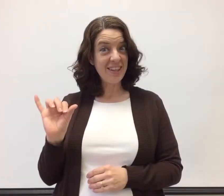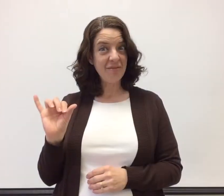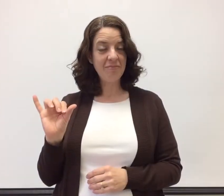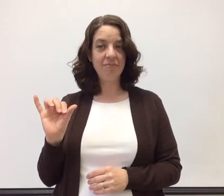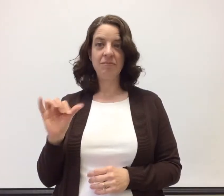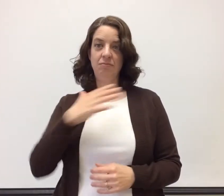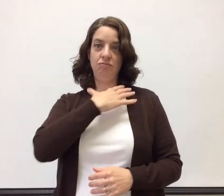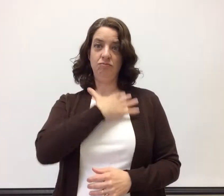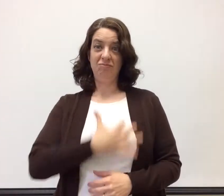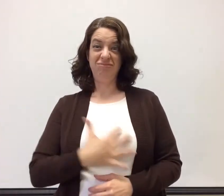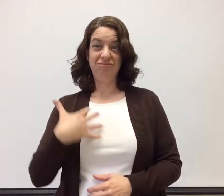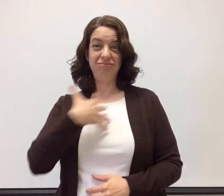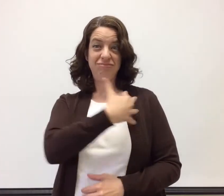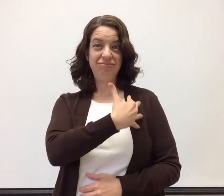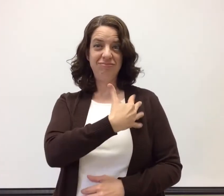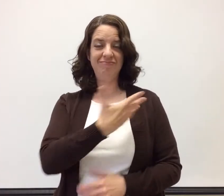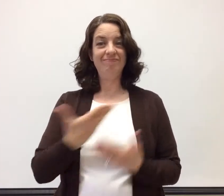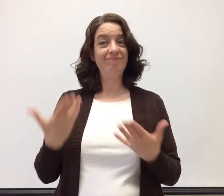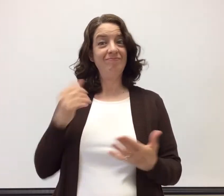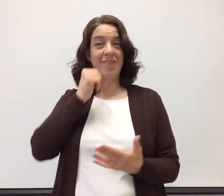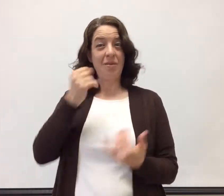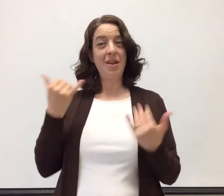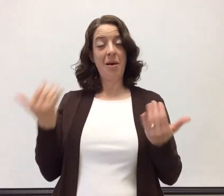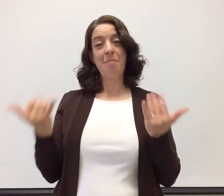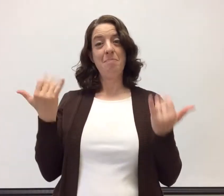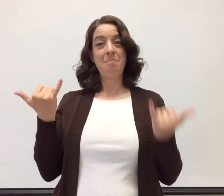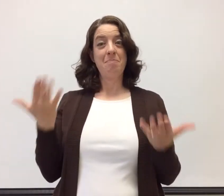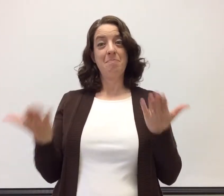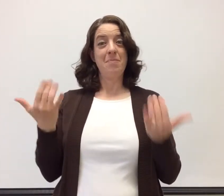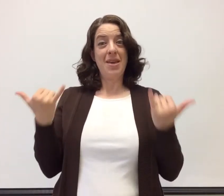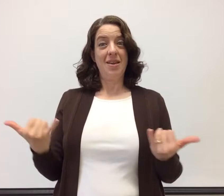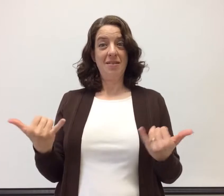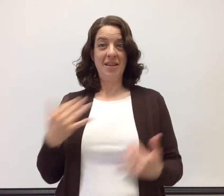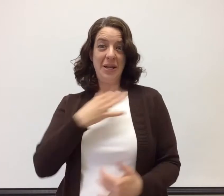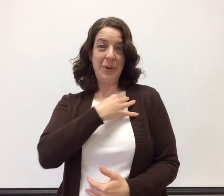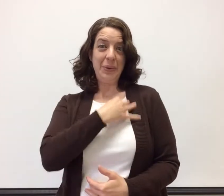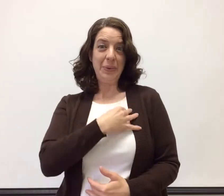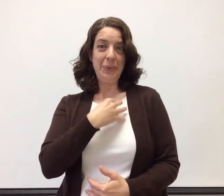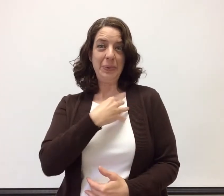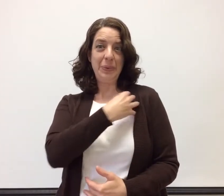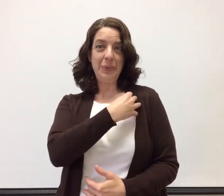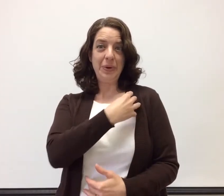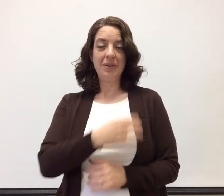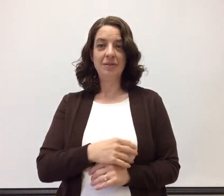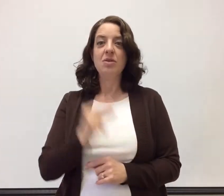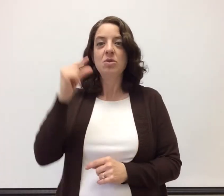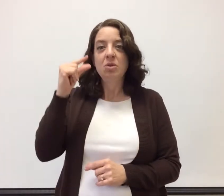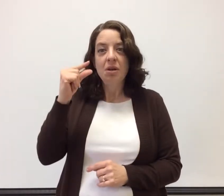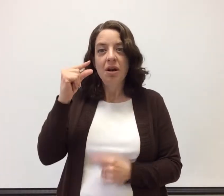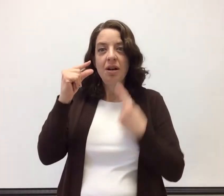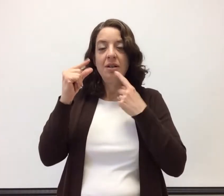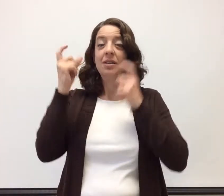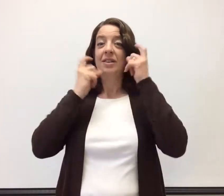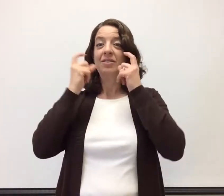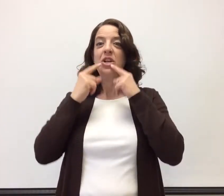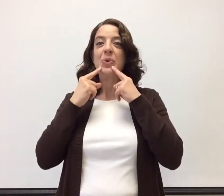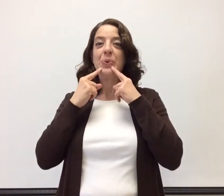Is that the same? Not quite. Maybe now we're going to have a smaller movement because the squares